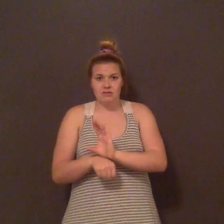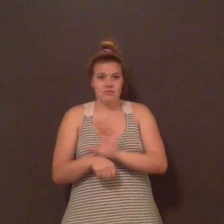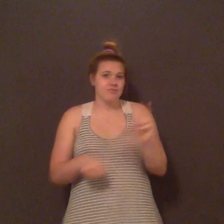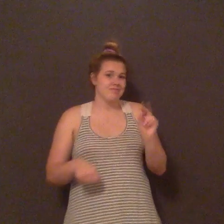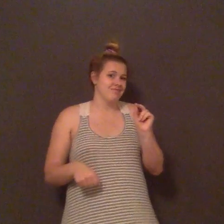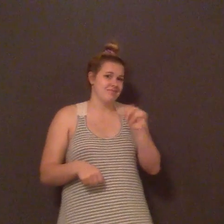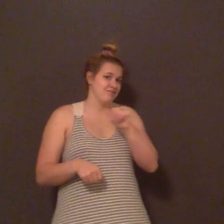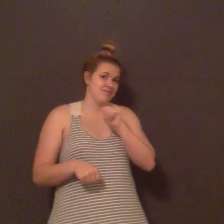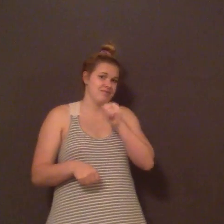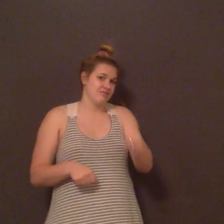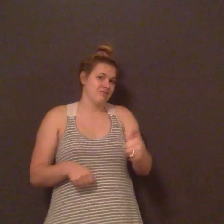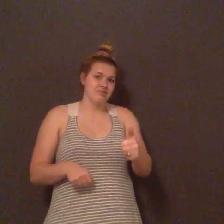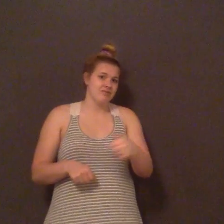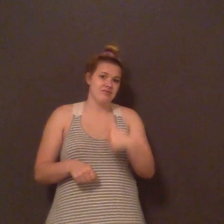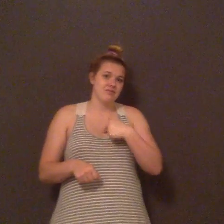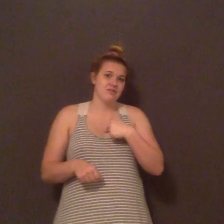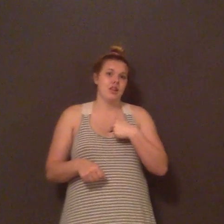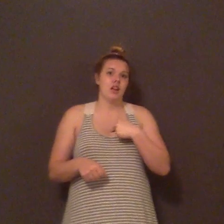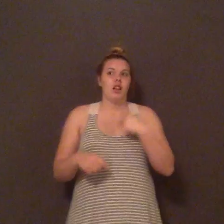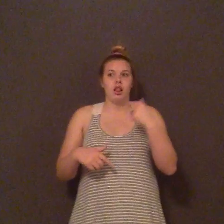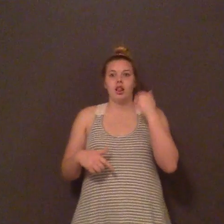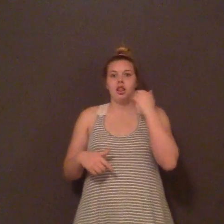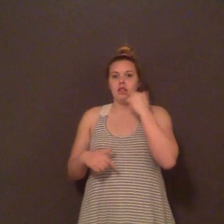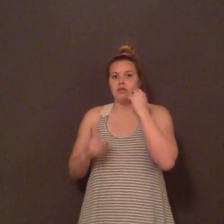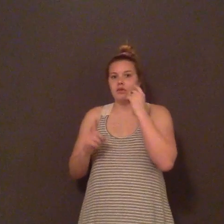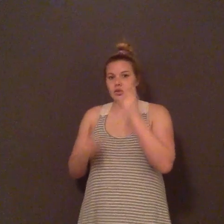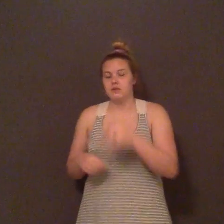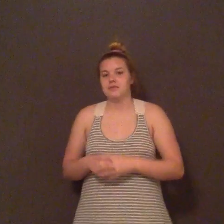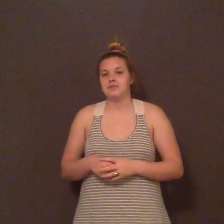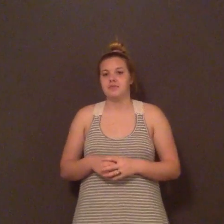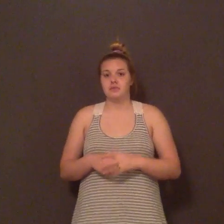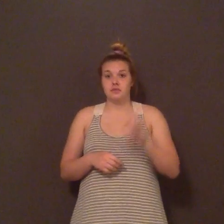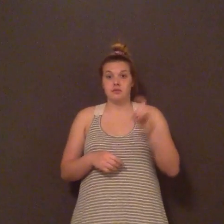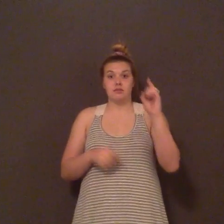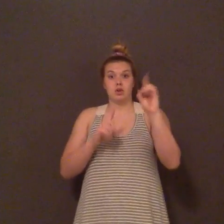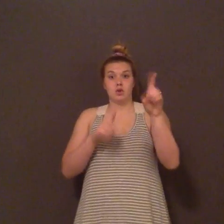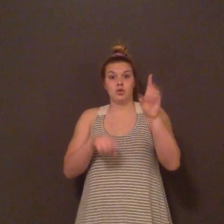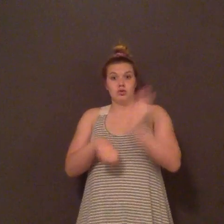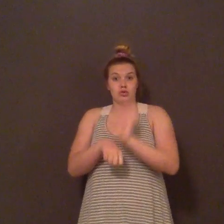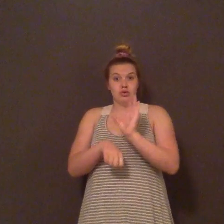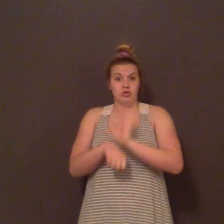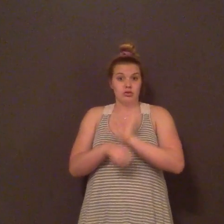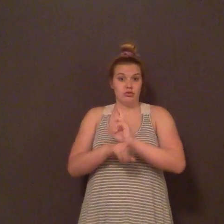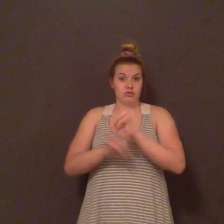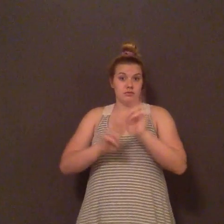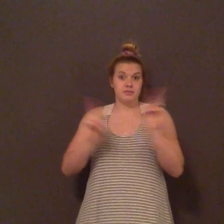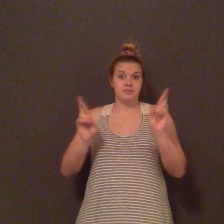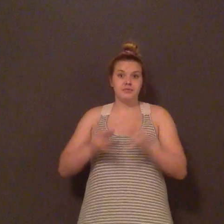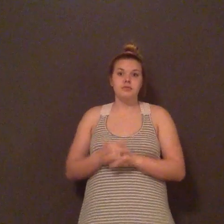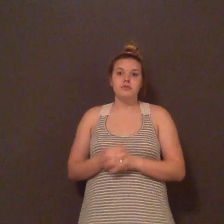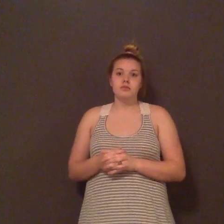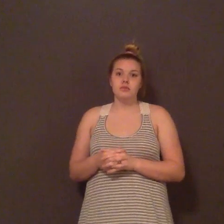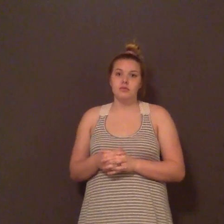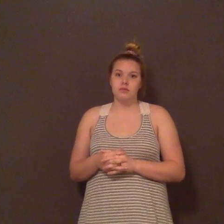But I will. Come on, we're gonna be late for church. We need to go. I'm here. Honey, we live so close, it's embarrassing when